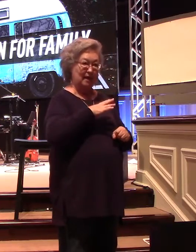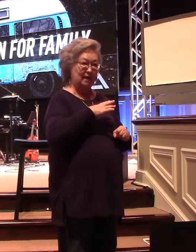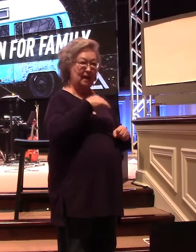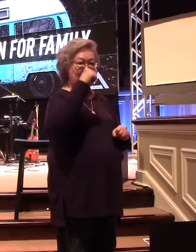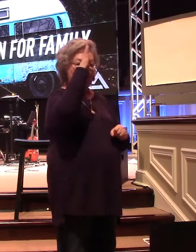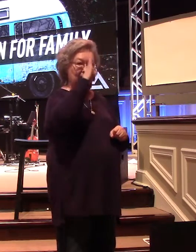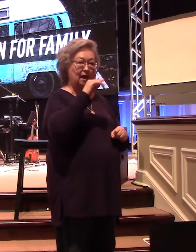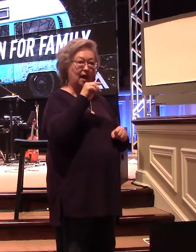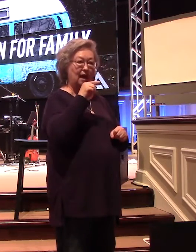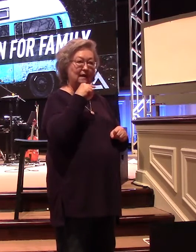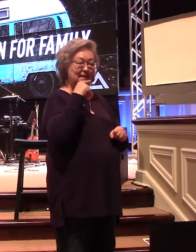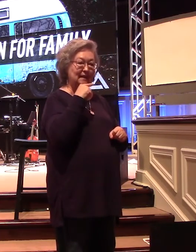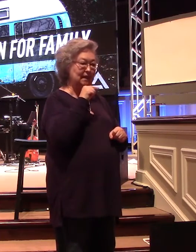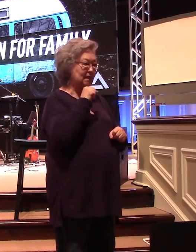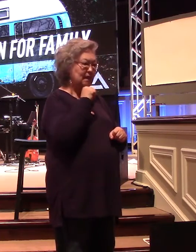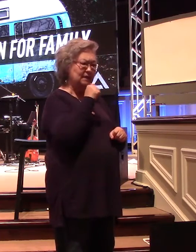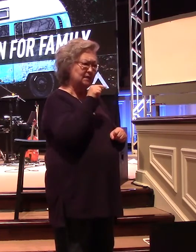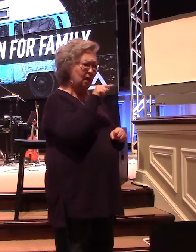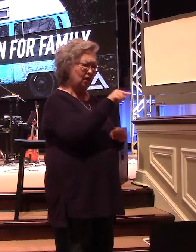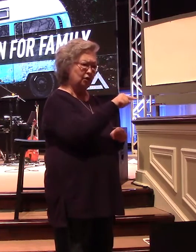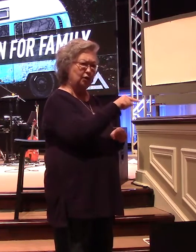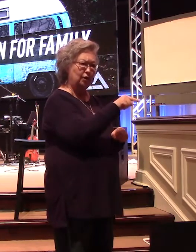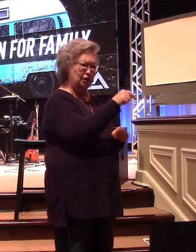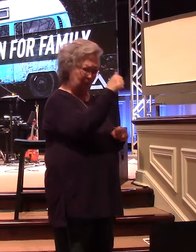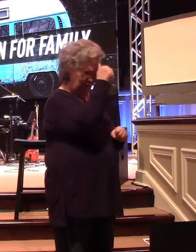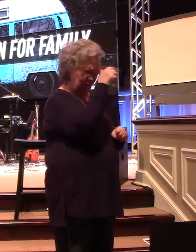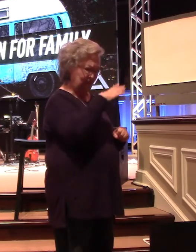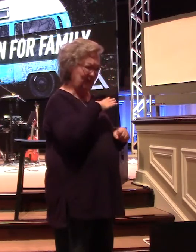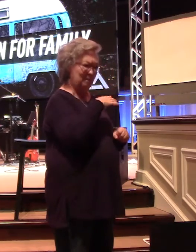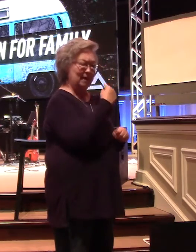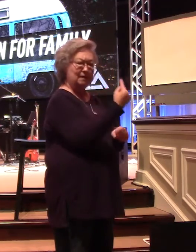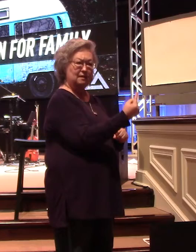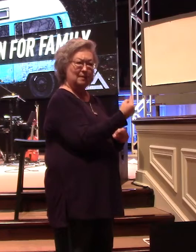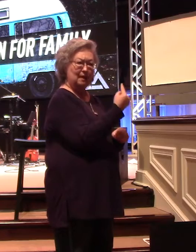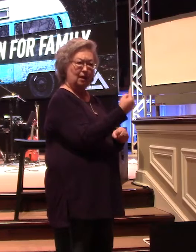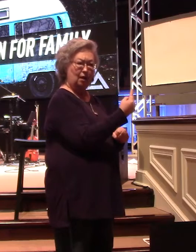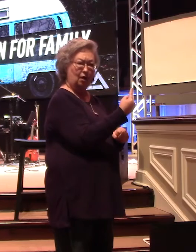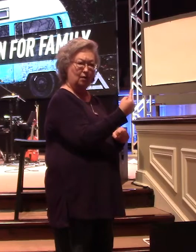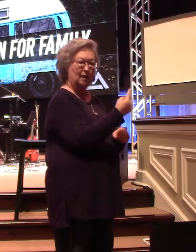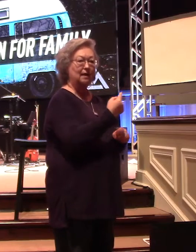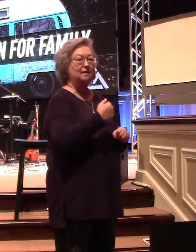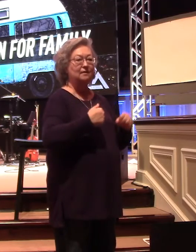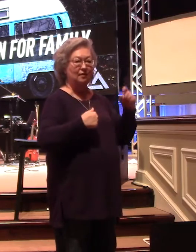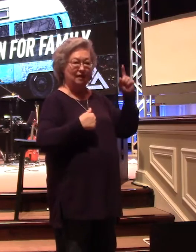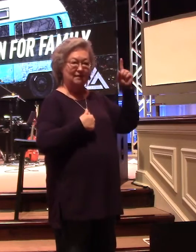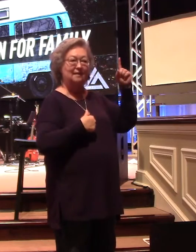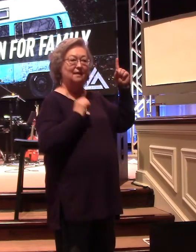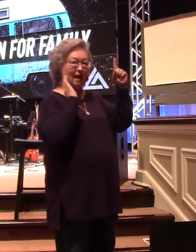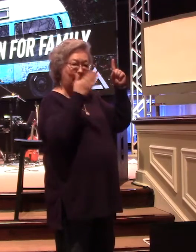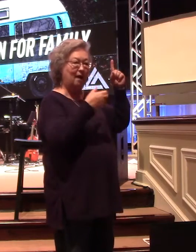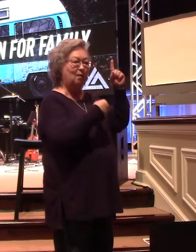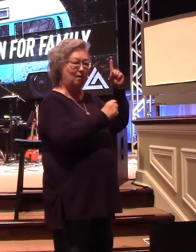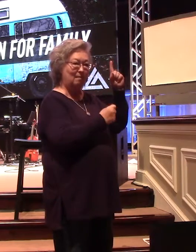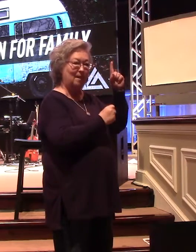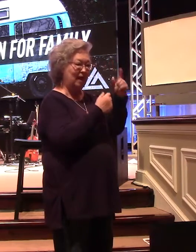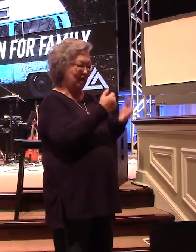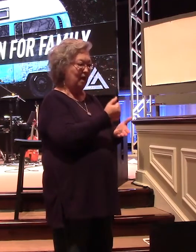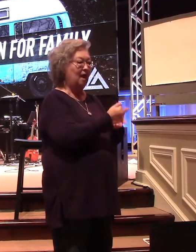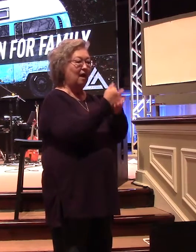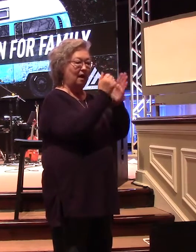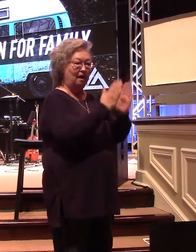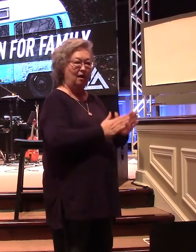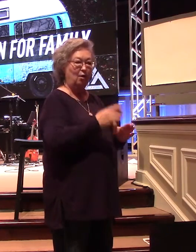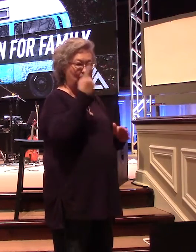That word helper in the Hebrew comes from two different Hebrew words. The first one means to help.